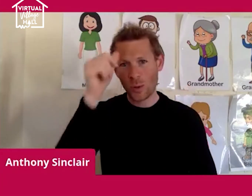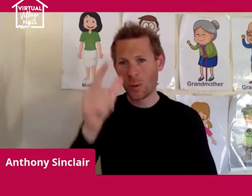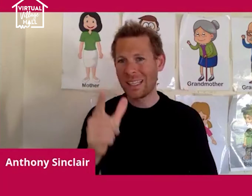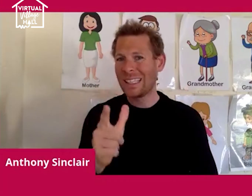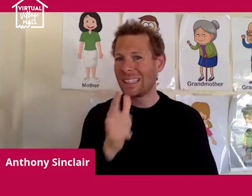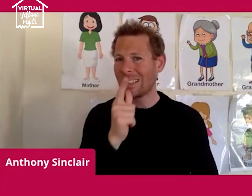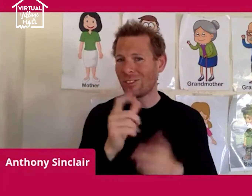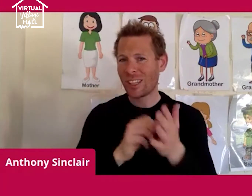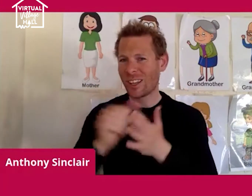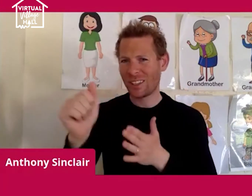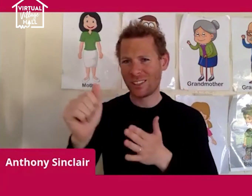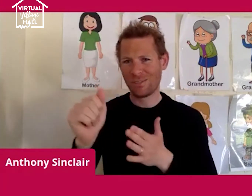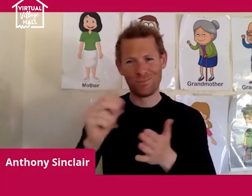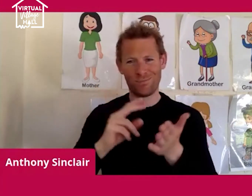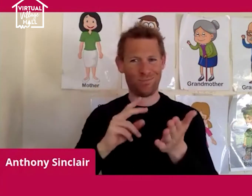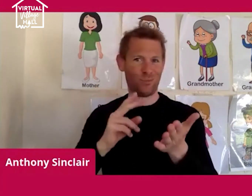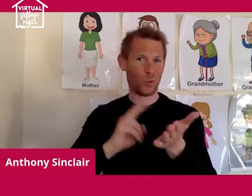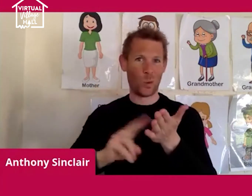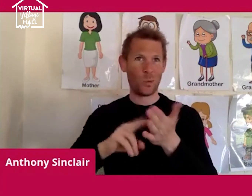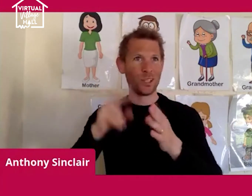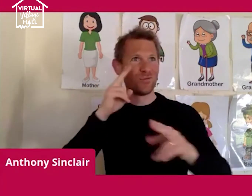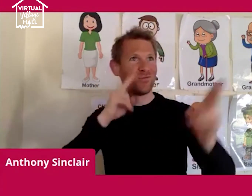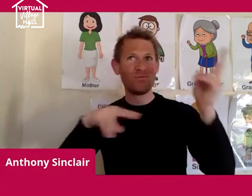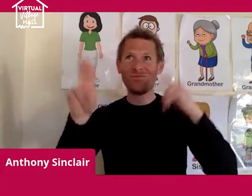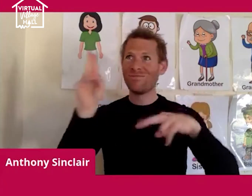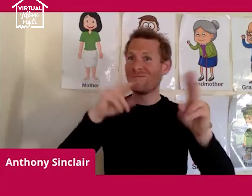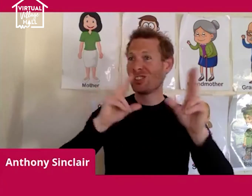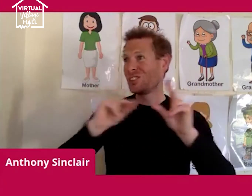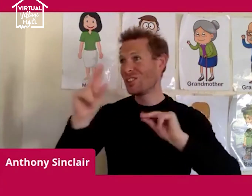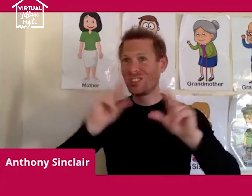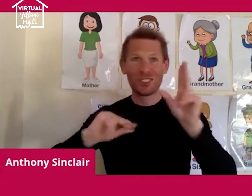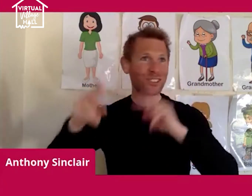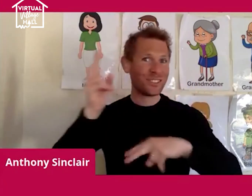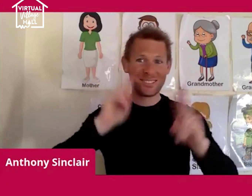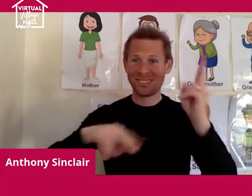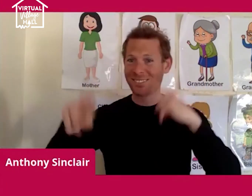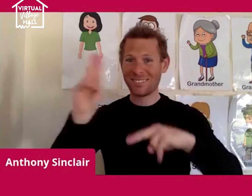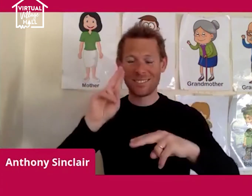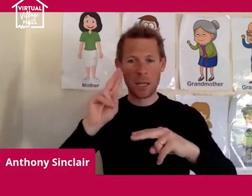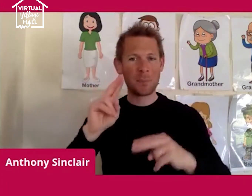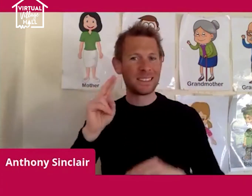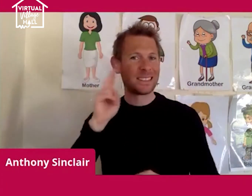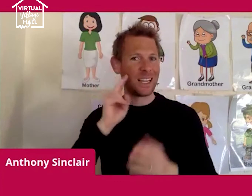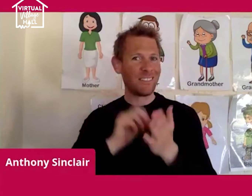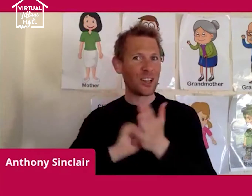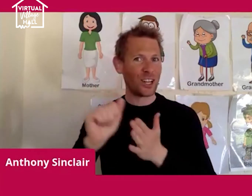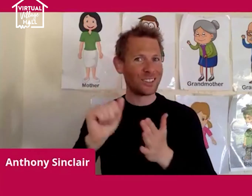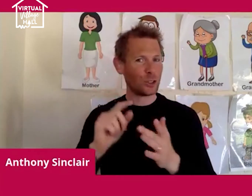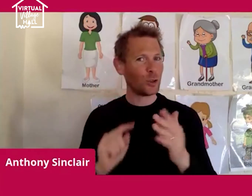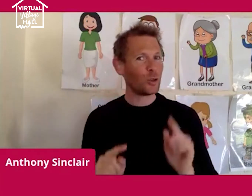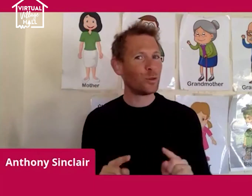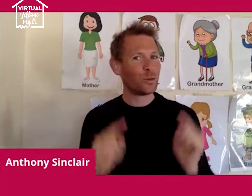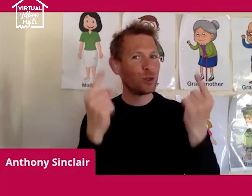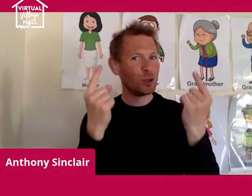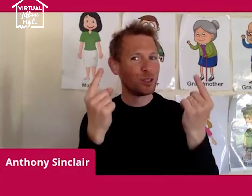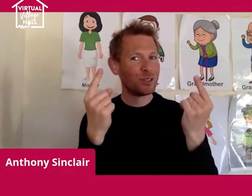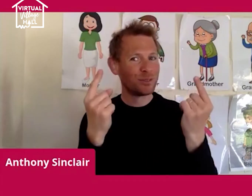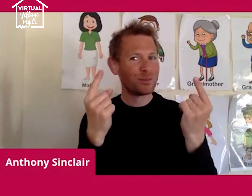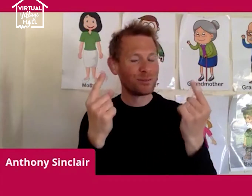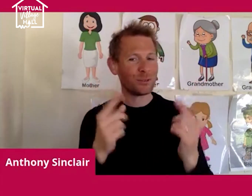rude. I know hearing culture is very different. It's normal to look about the place as you're chatting, but in deaf culture, it's